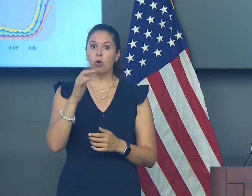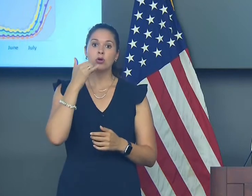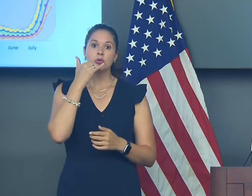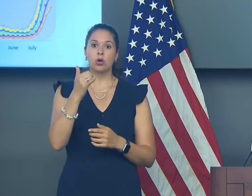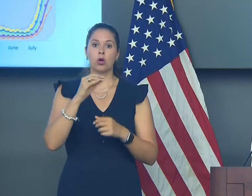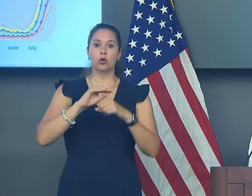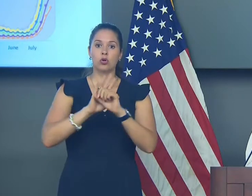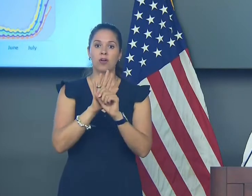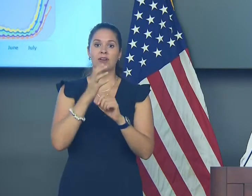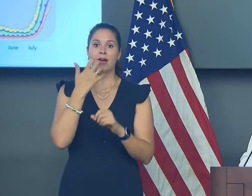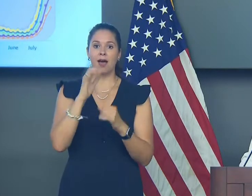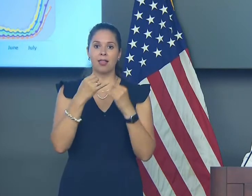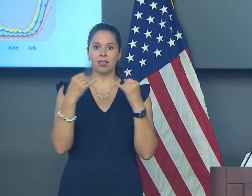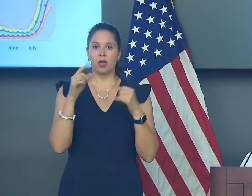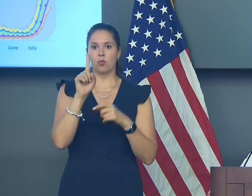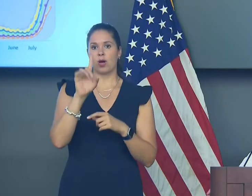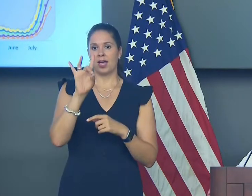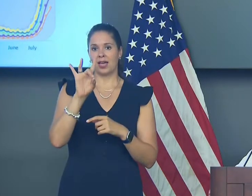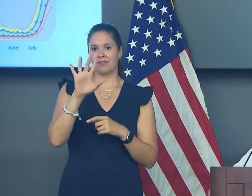call our COVID hotline at